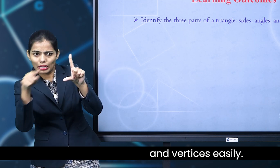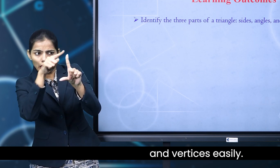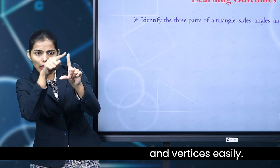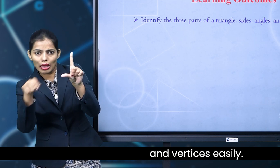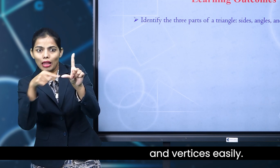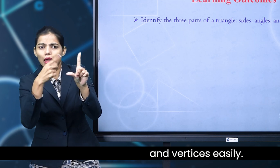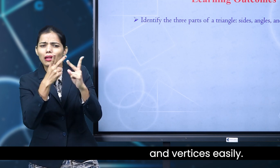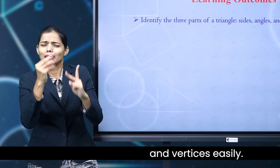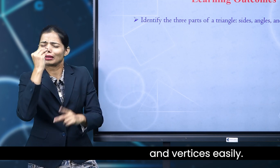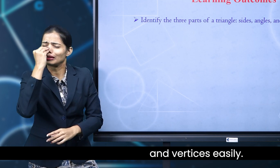easily.